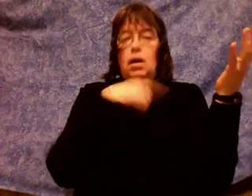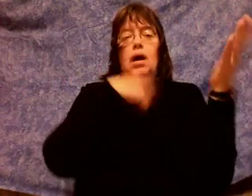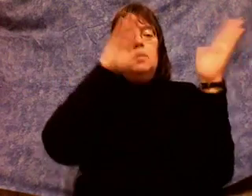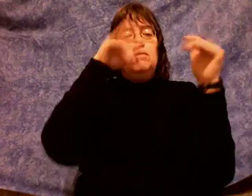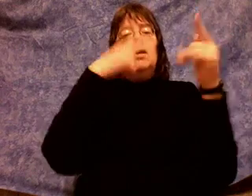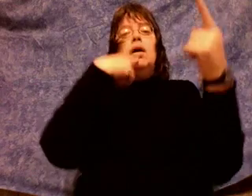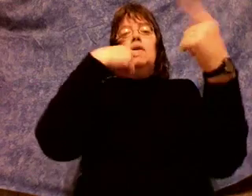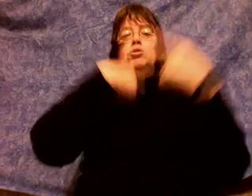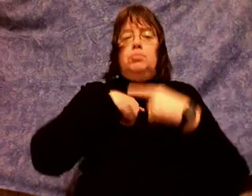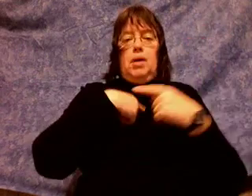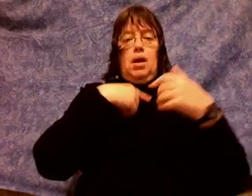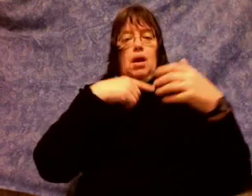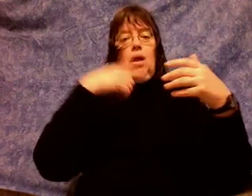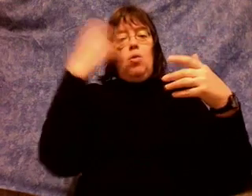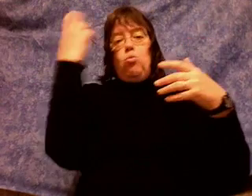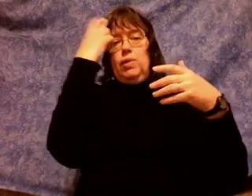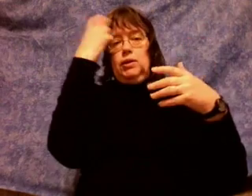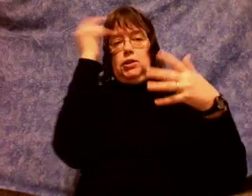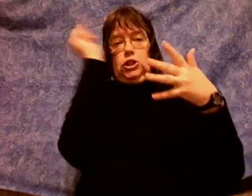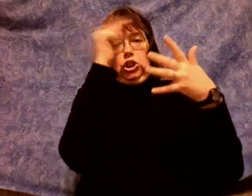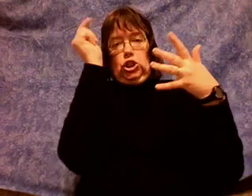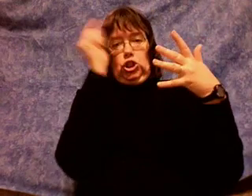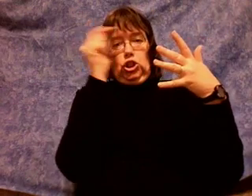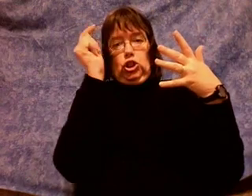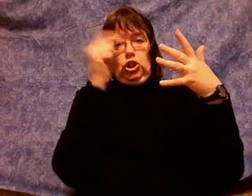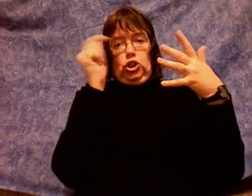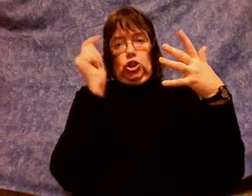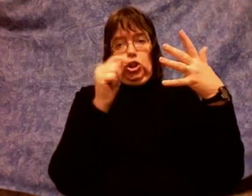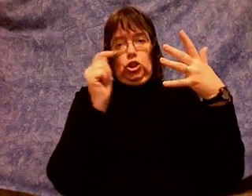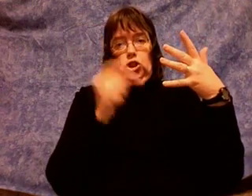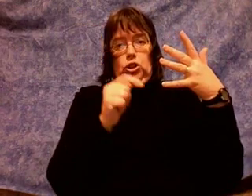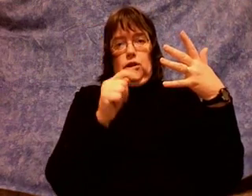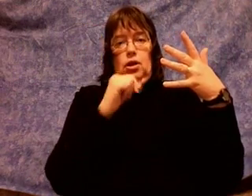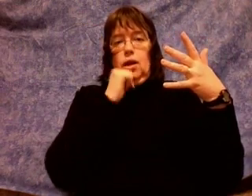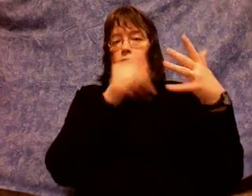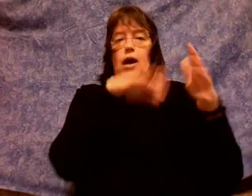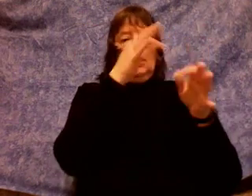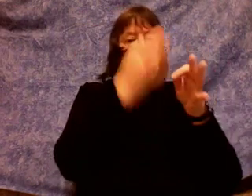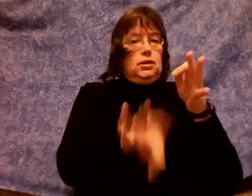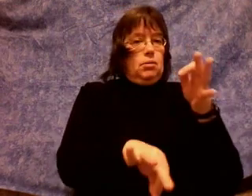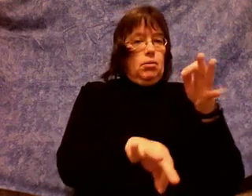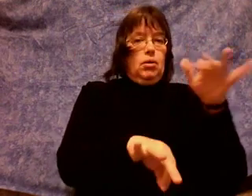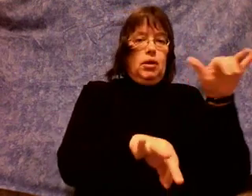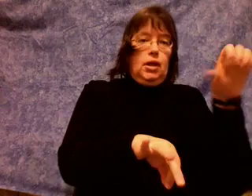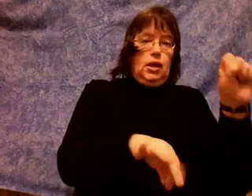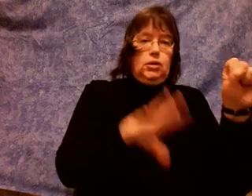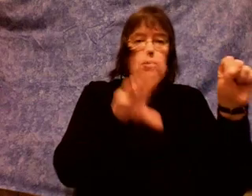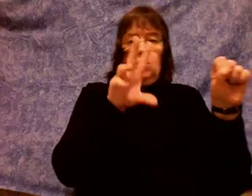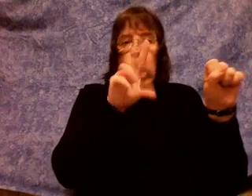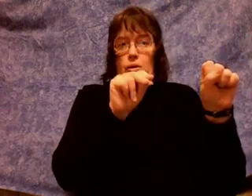I ask a question, I expect an answer that gives the reasons, not just a simple yes or